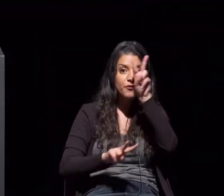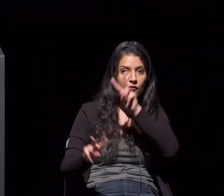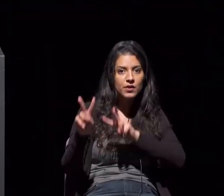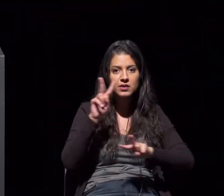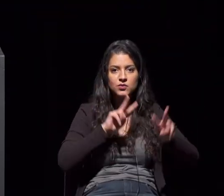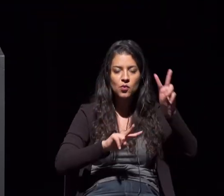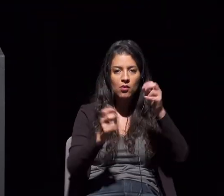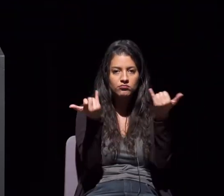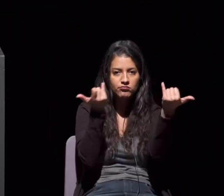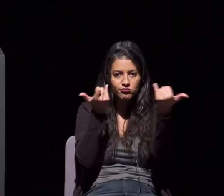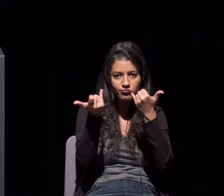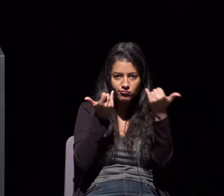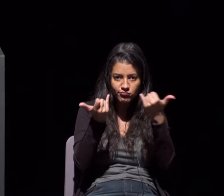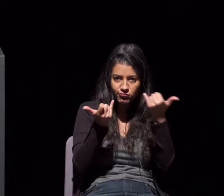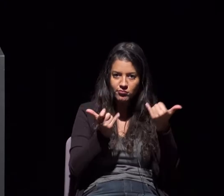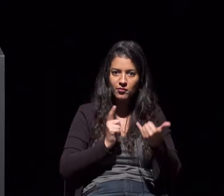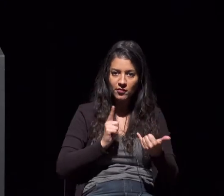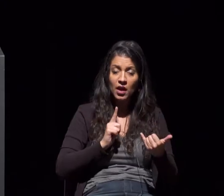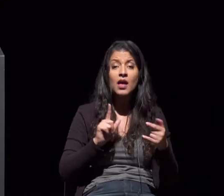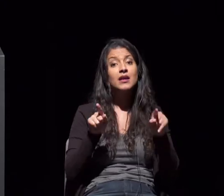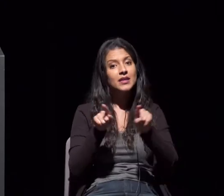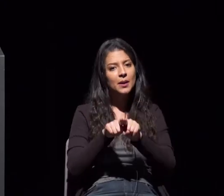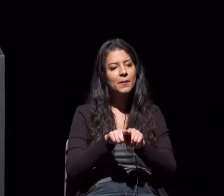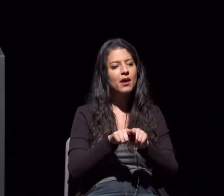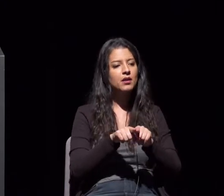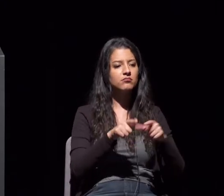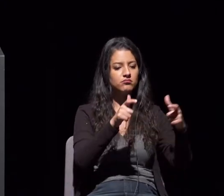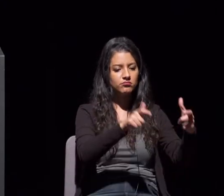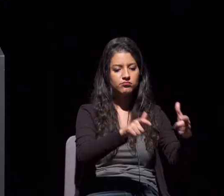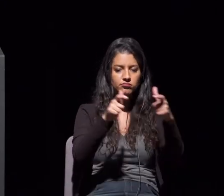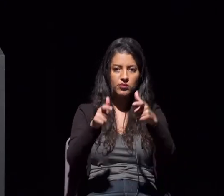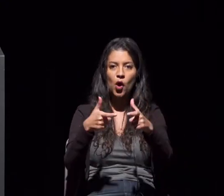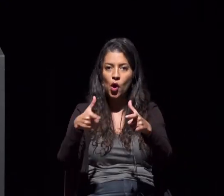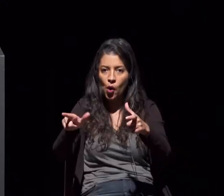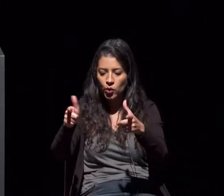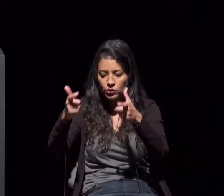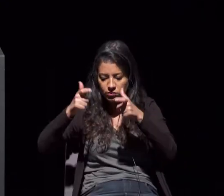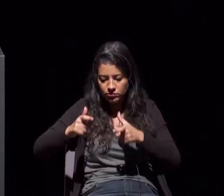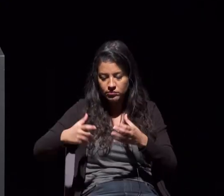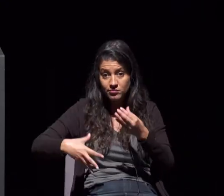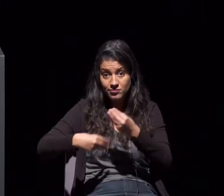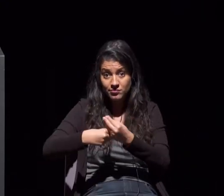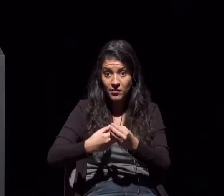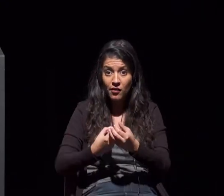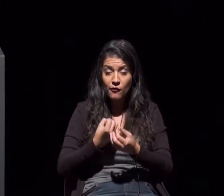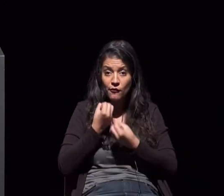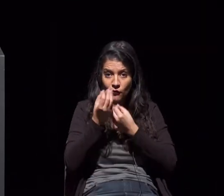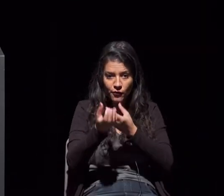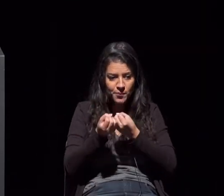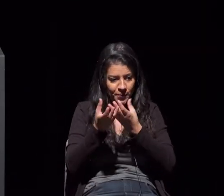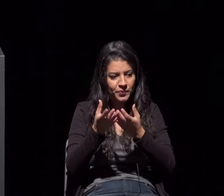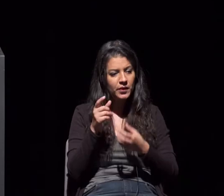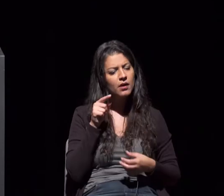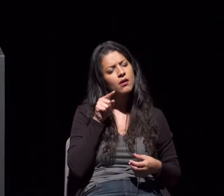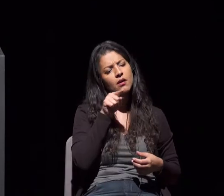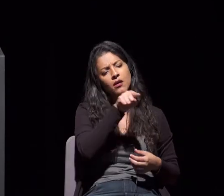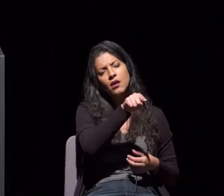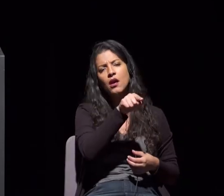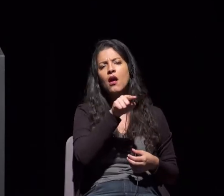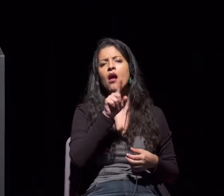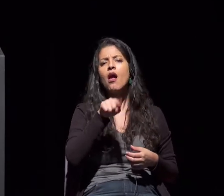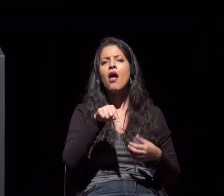creation of third spaces. In my view, these are the elements that necessitate fertile ground for new forms of